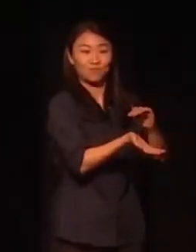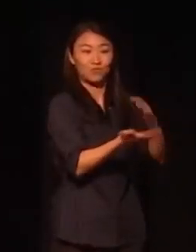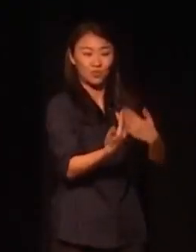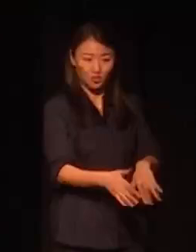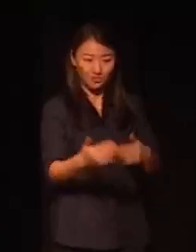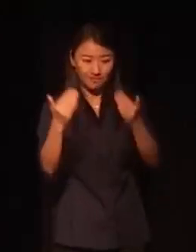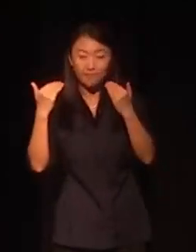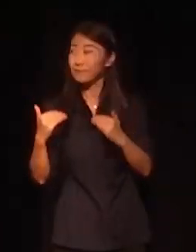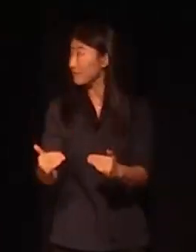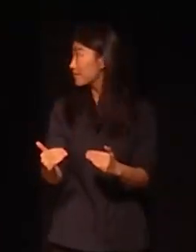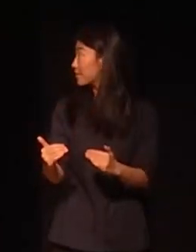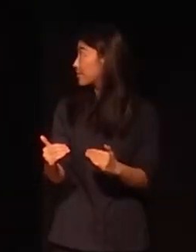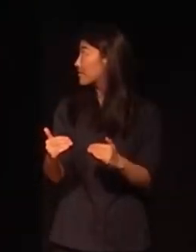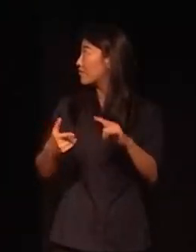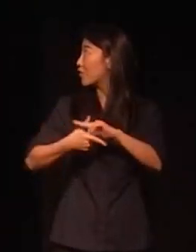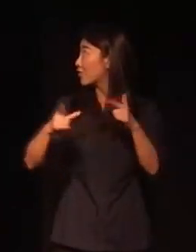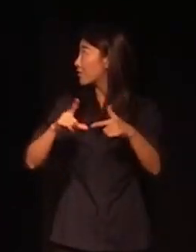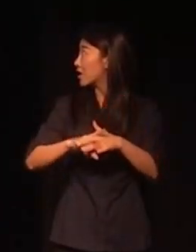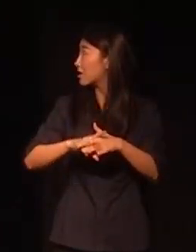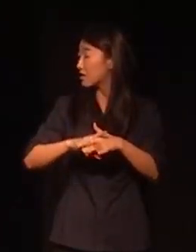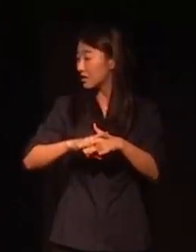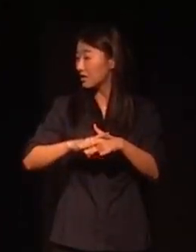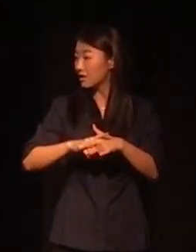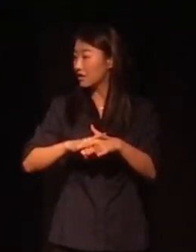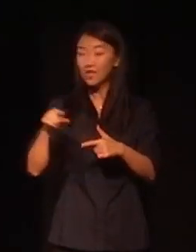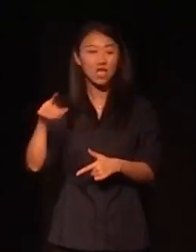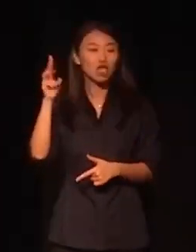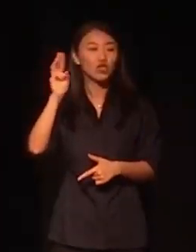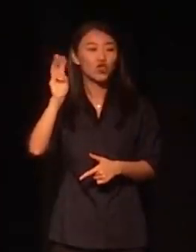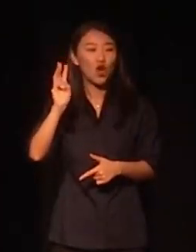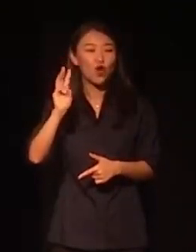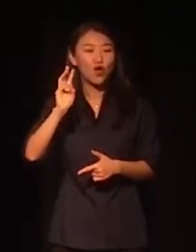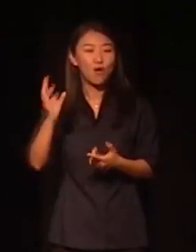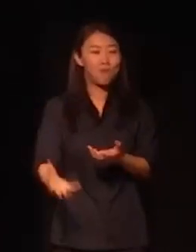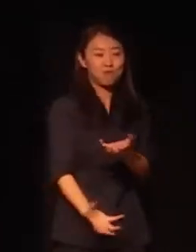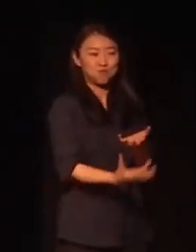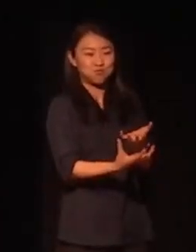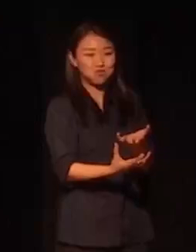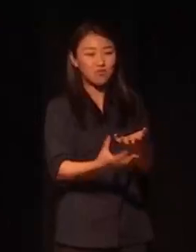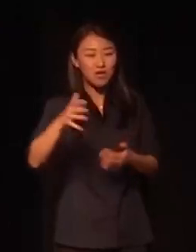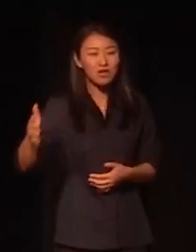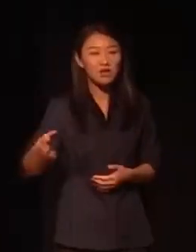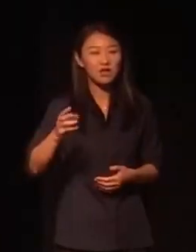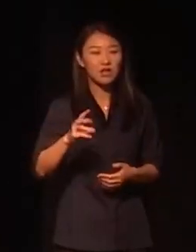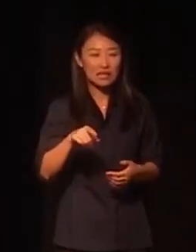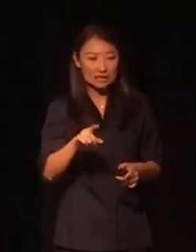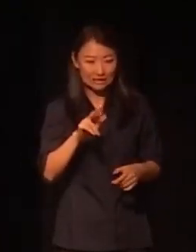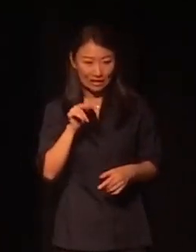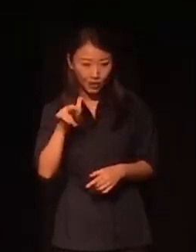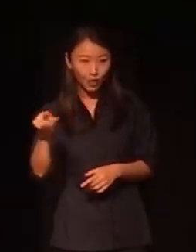that we discover or notice is blanching. You say you have